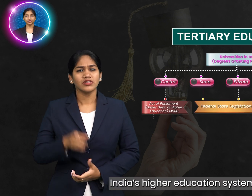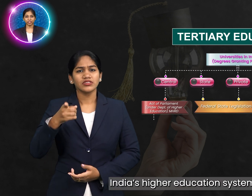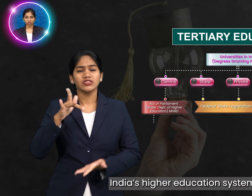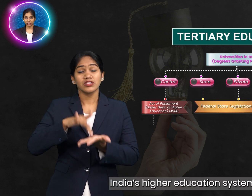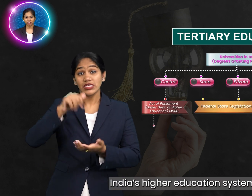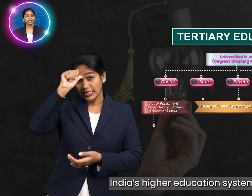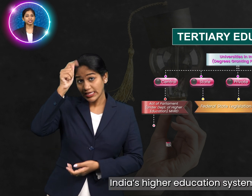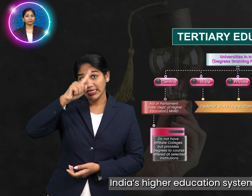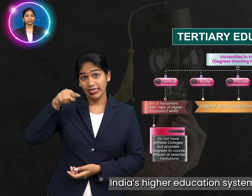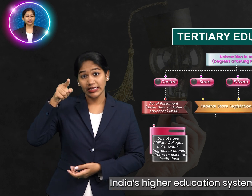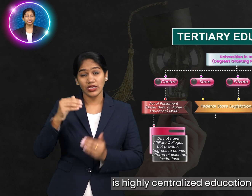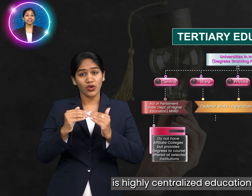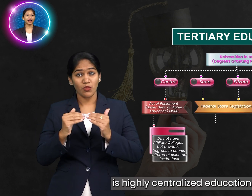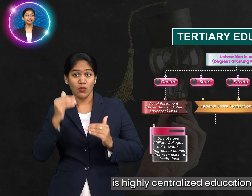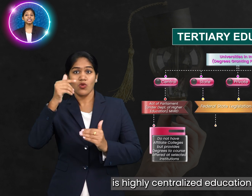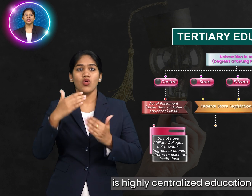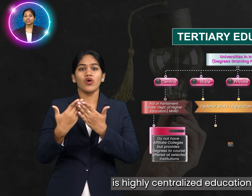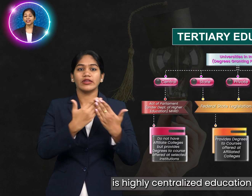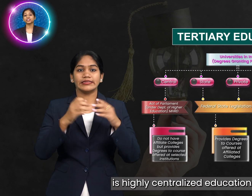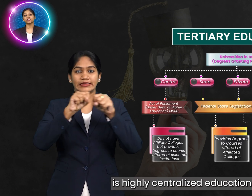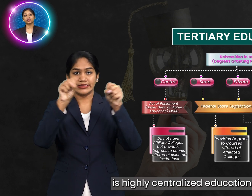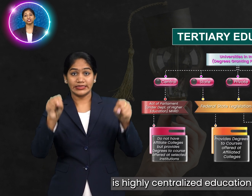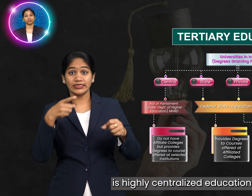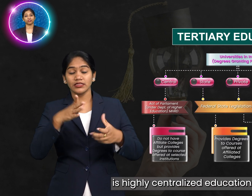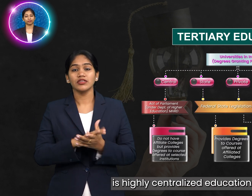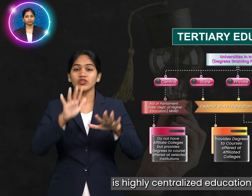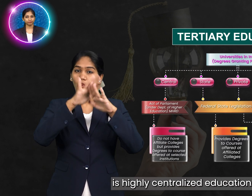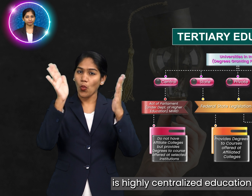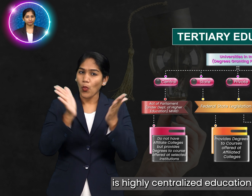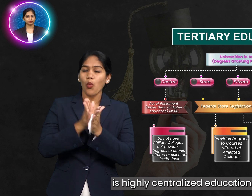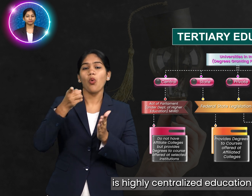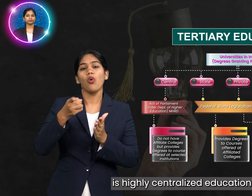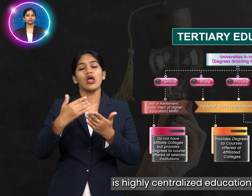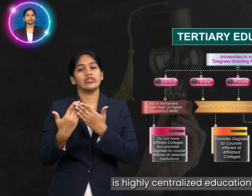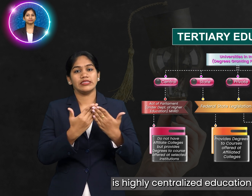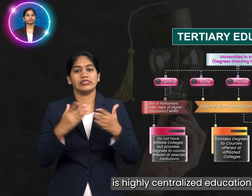India's higher education system is highly centralized education.